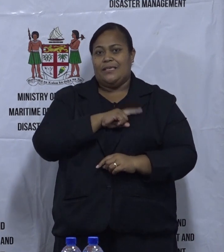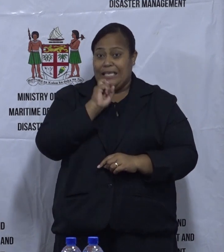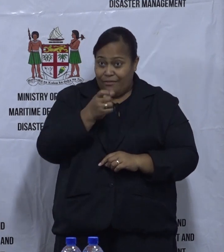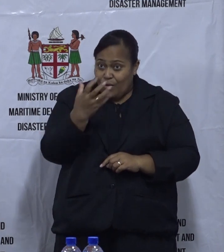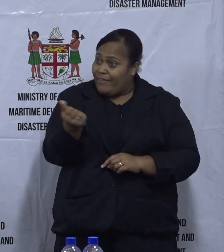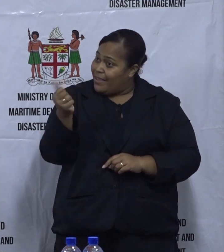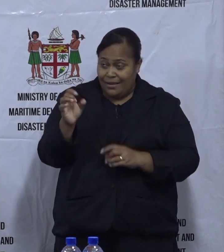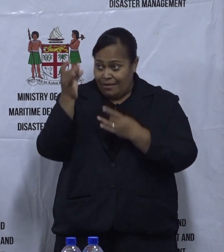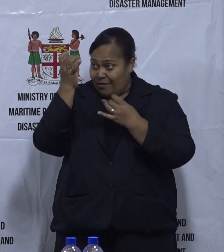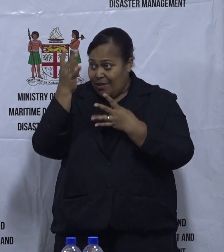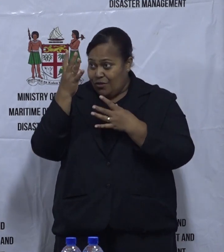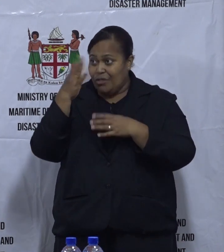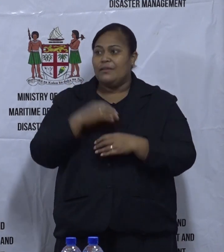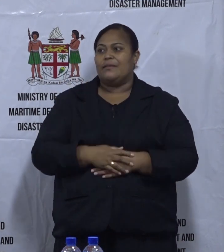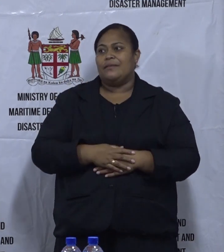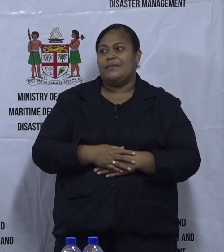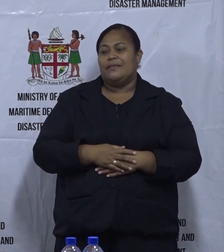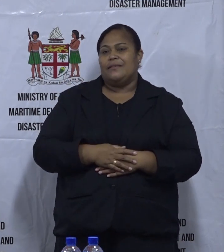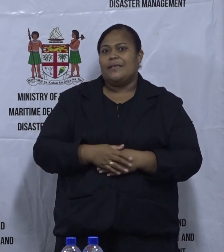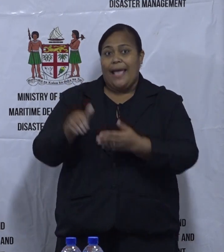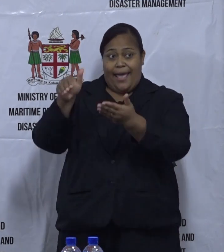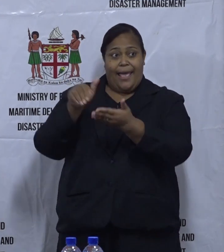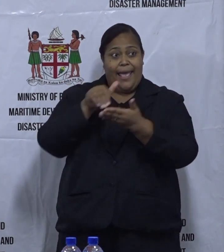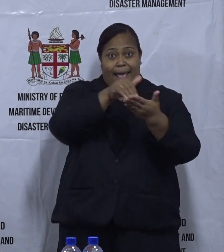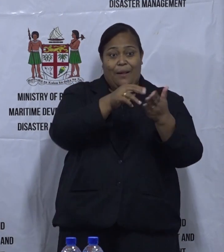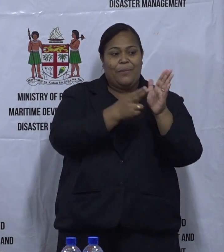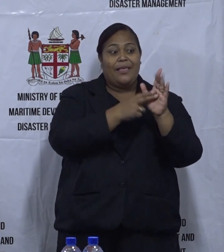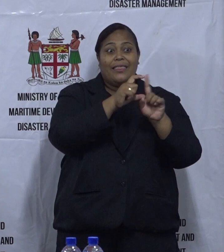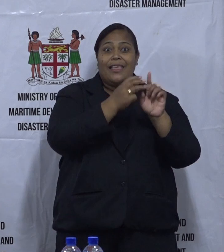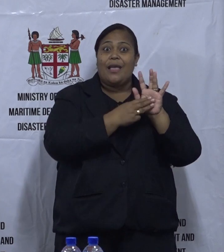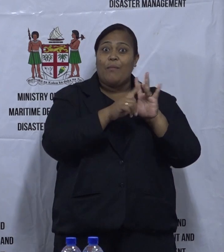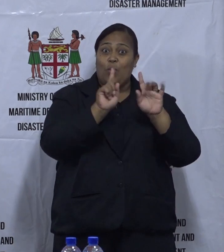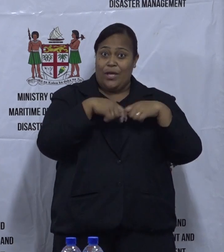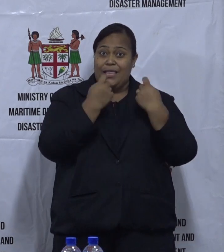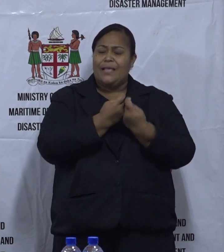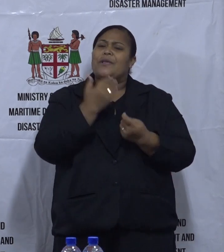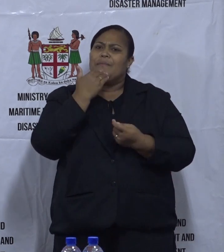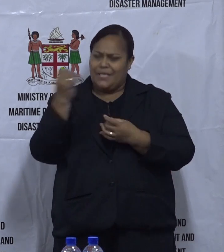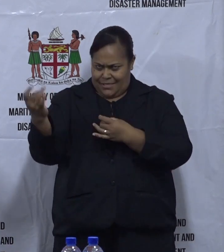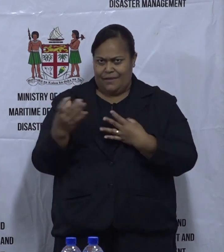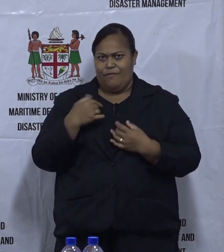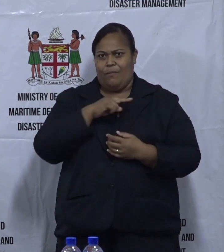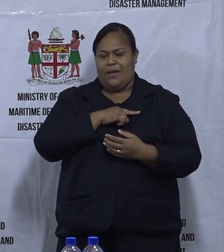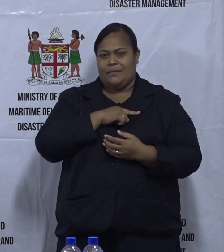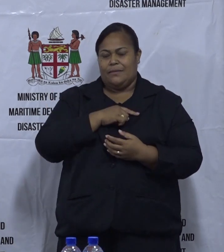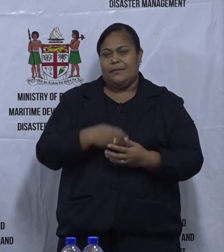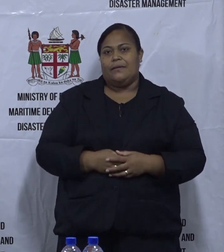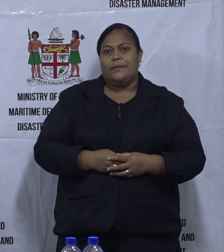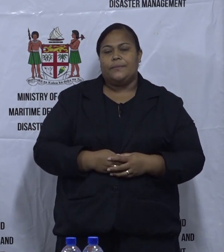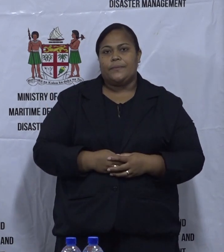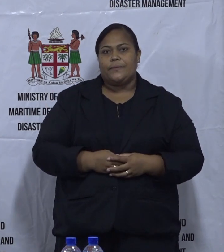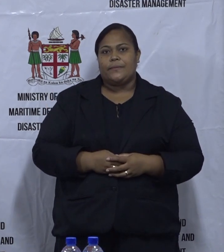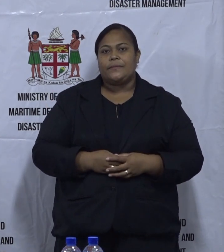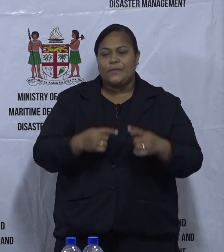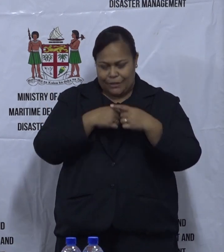information that will help Director NDMO and her team, please do convey to us, and we